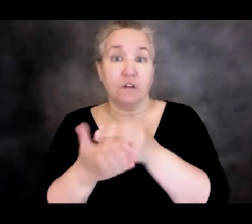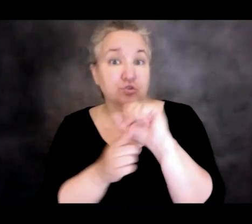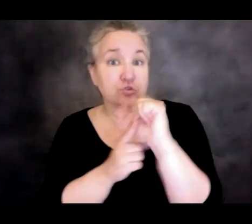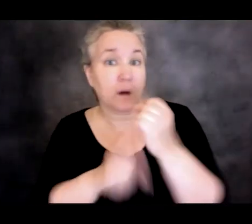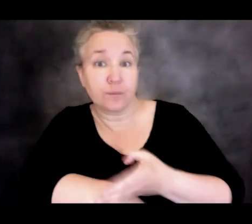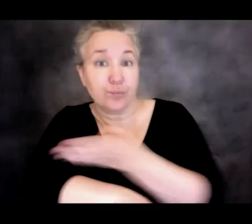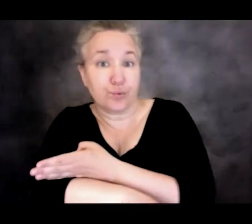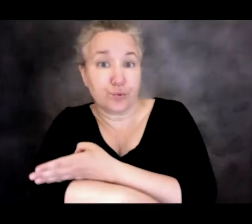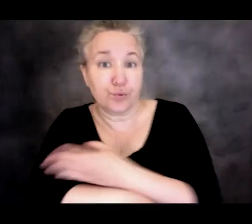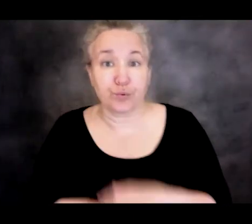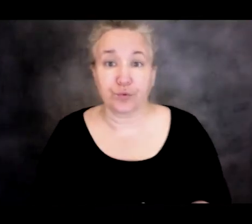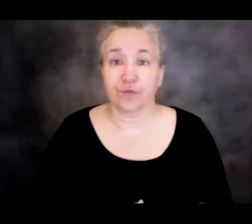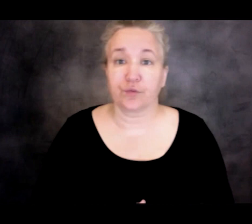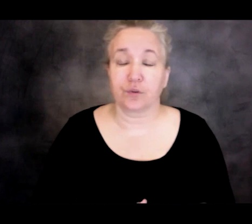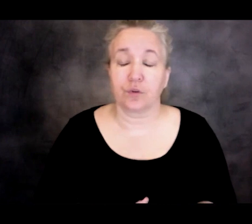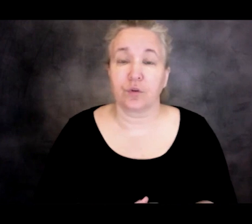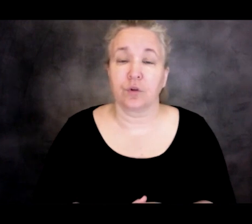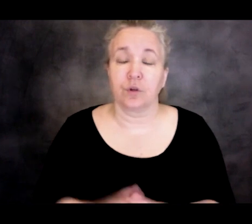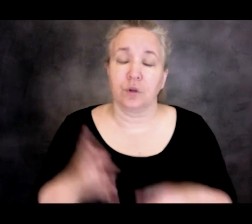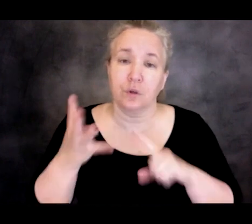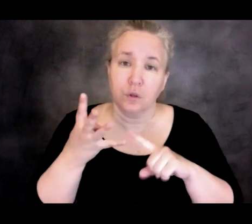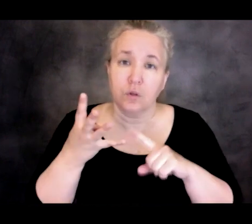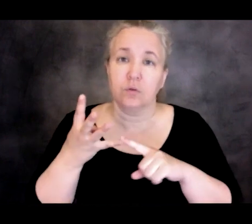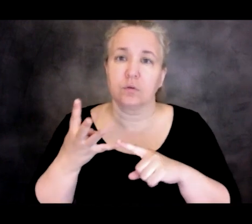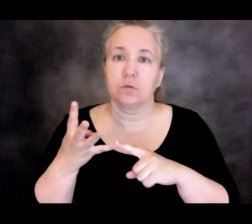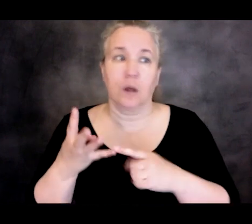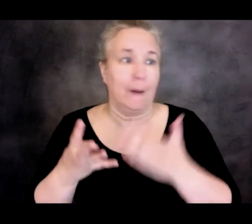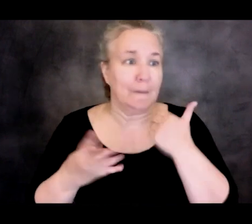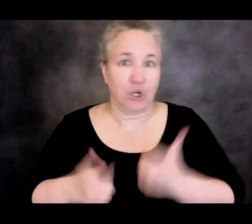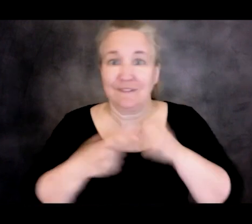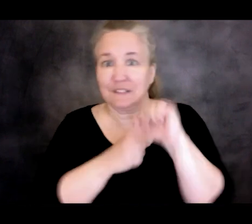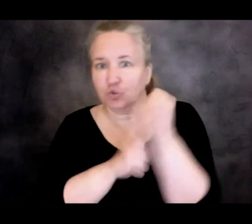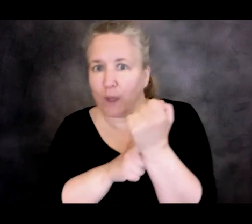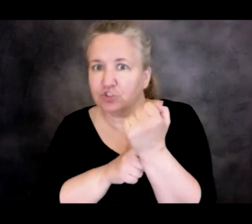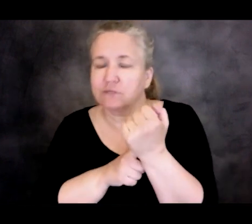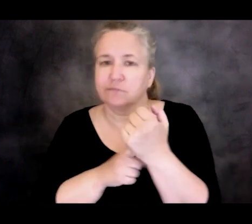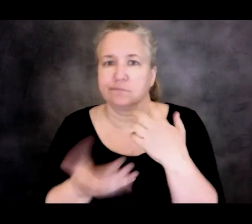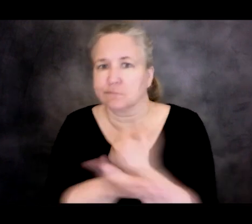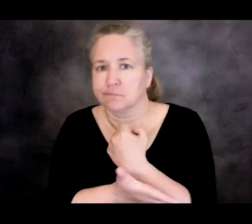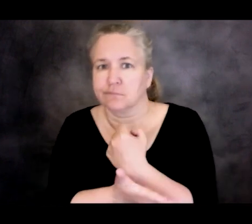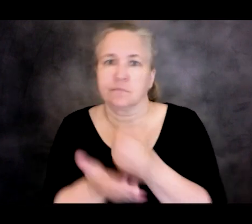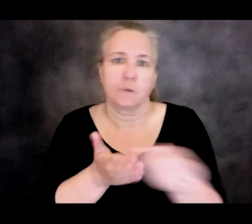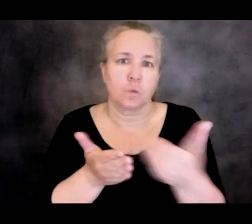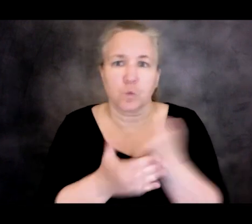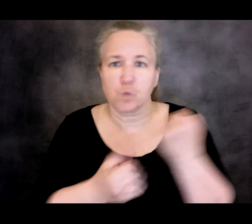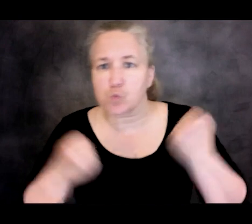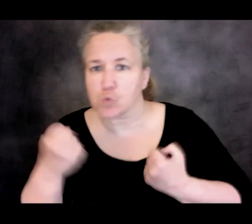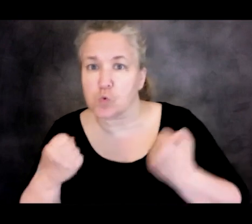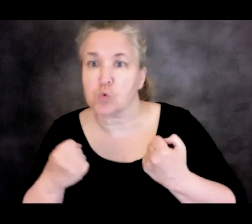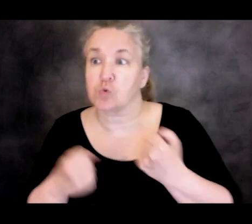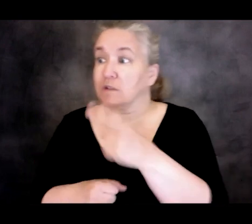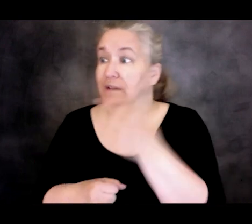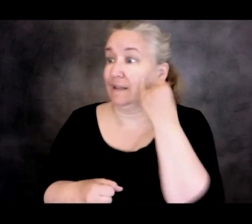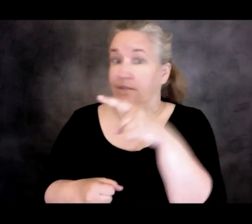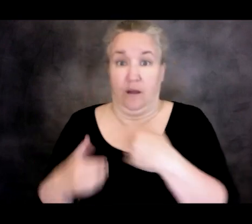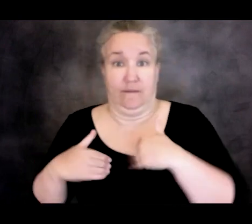circumstances, they had obtained better living arrangements, they purchased new cars, those with children